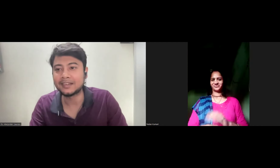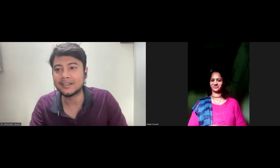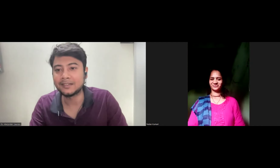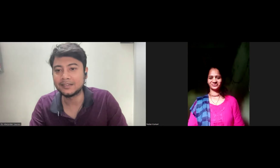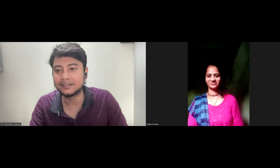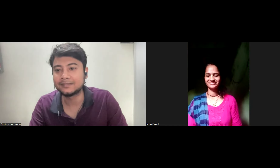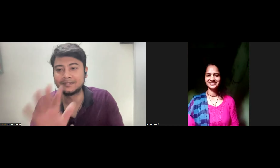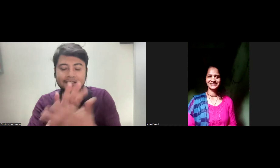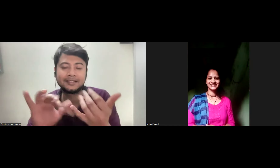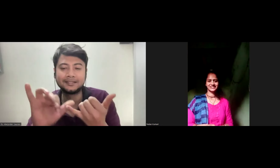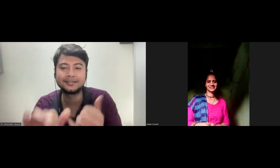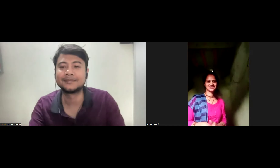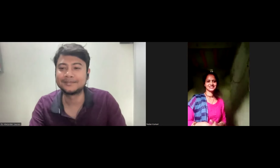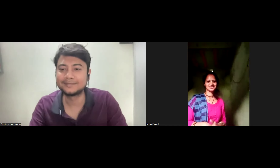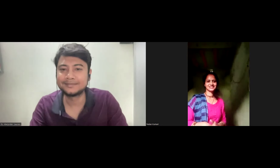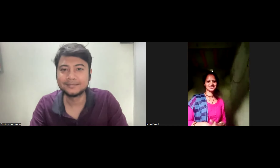Hare Hare Krishna, Krishna. Mataji.